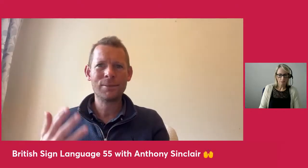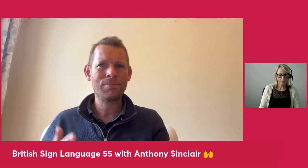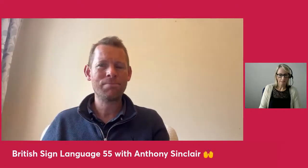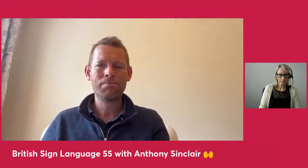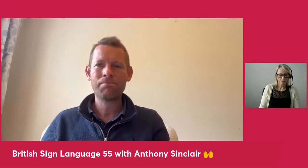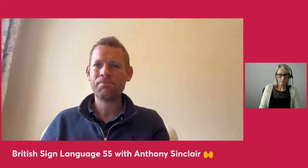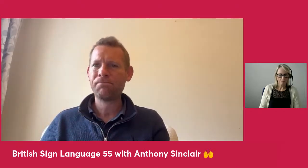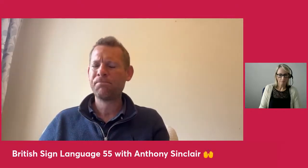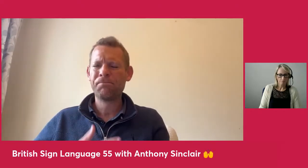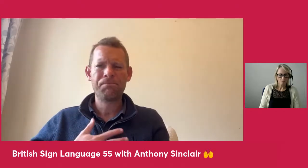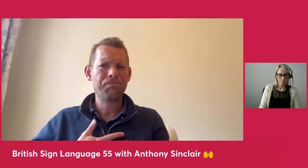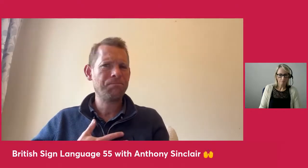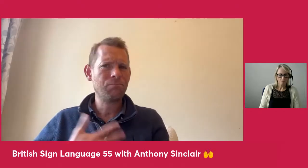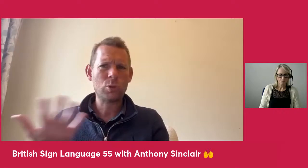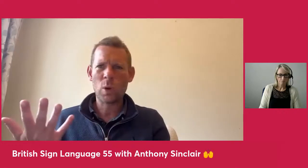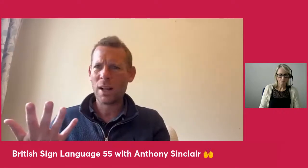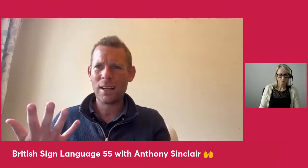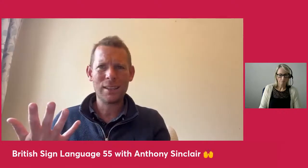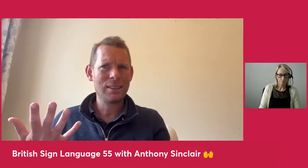don't like.